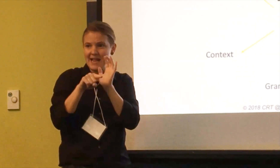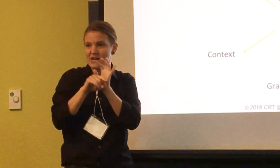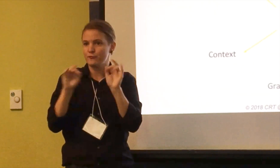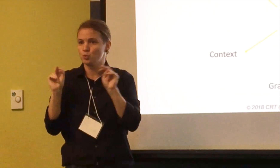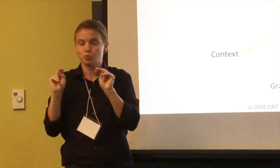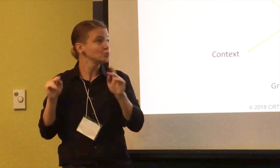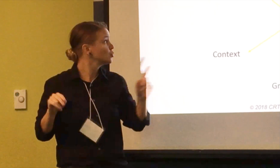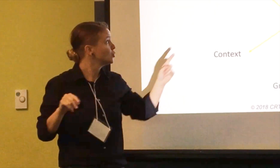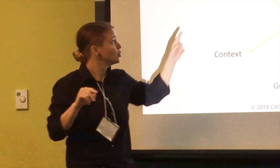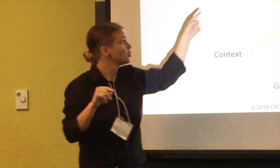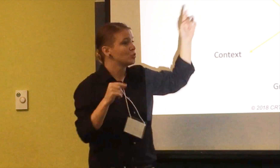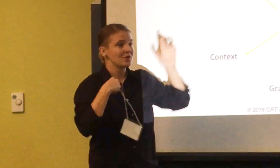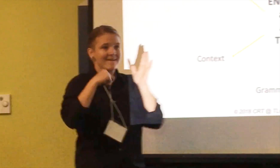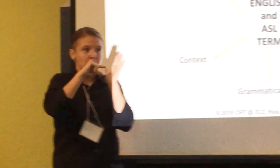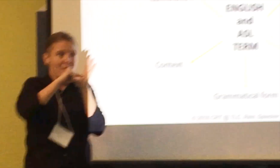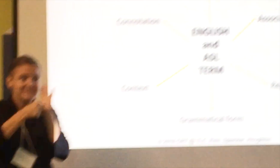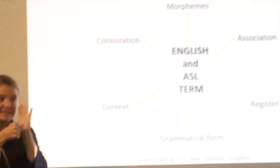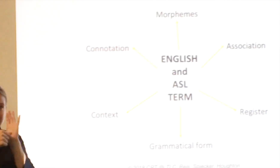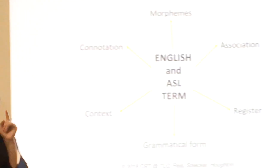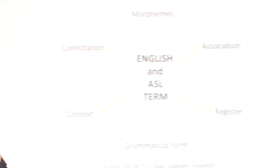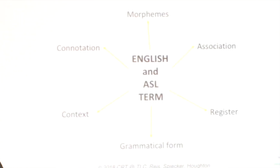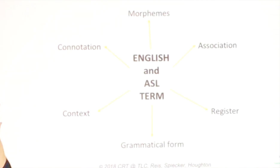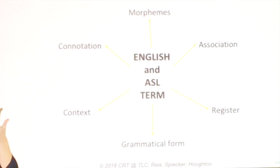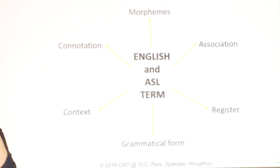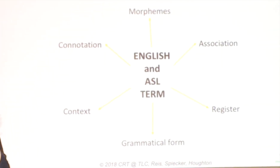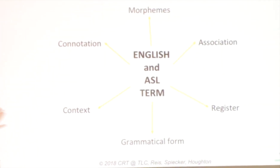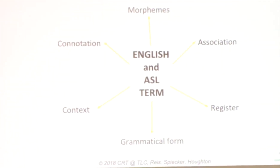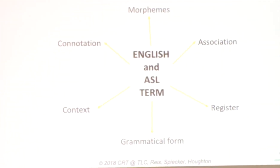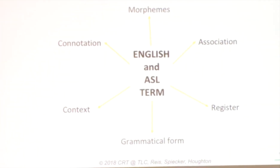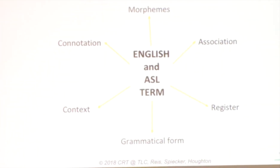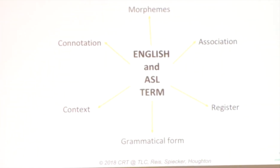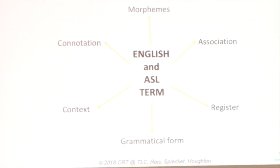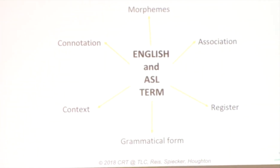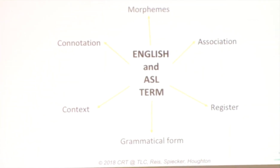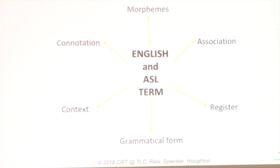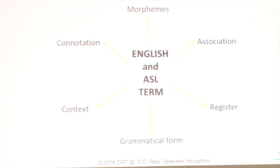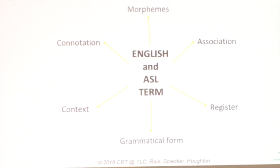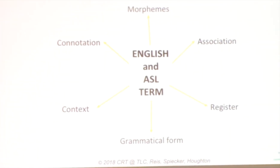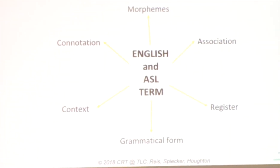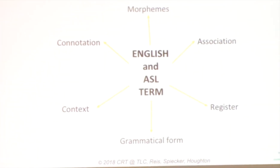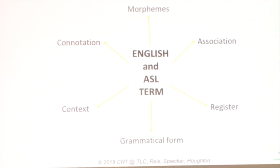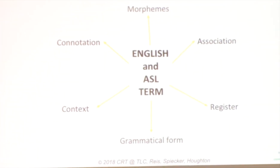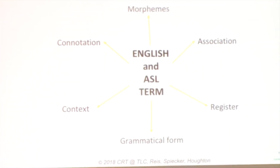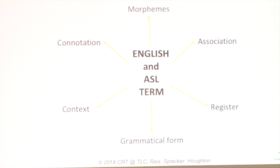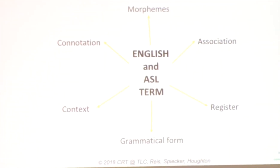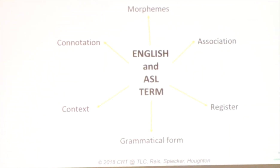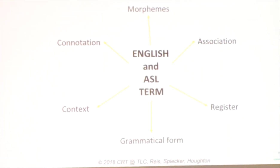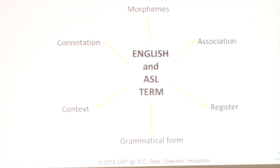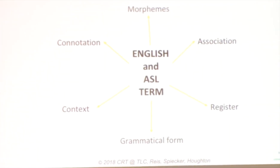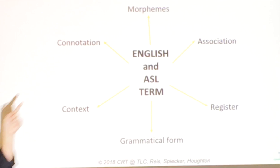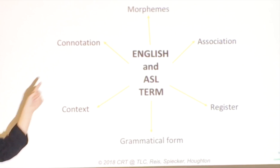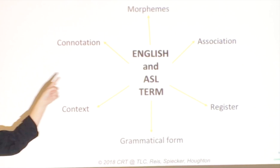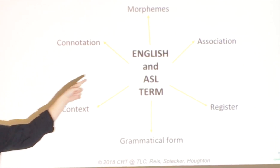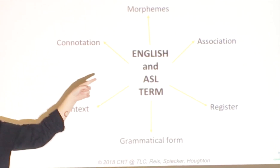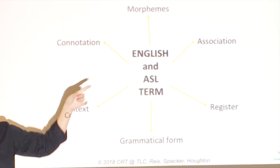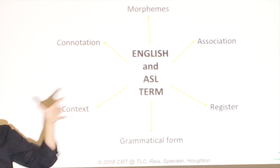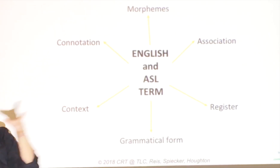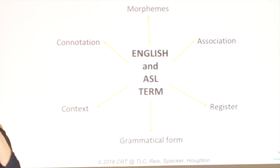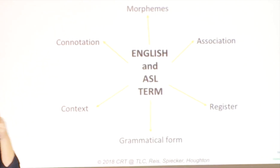have connotation. You know if it's a positive or a negative or a neutral term. That comes along with the term. You have morphemes. You have